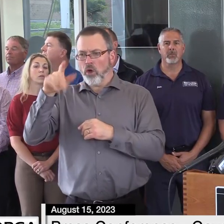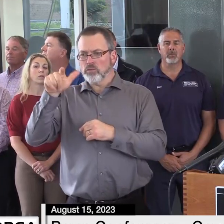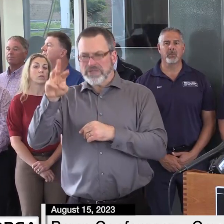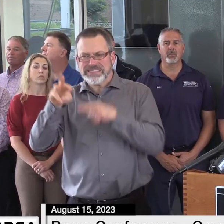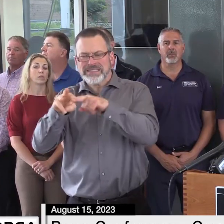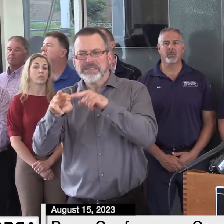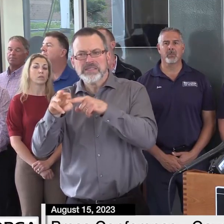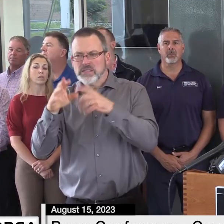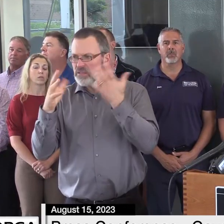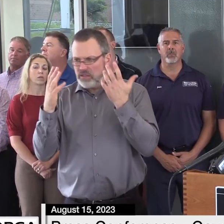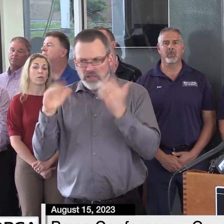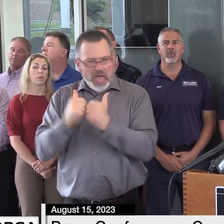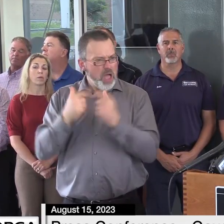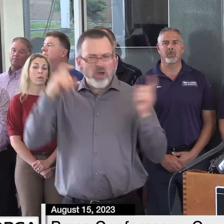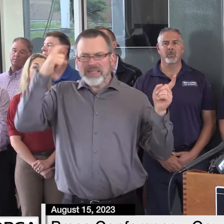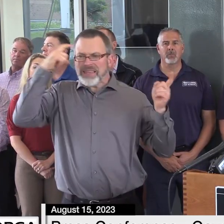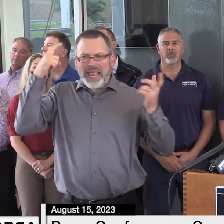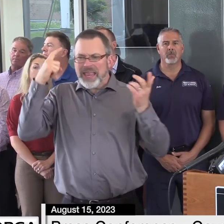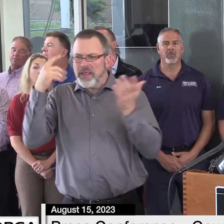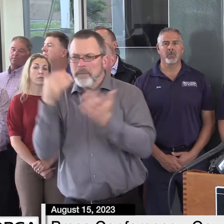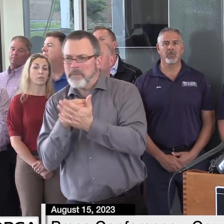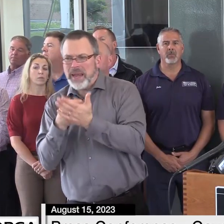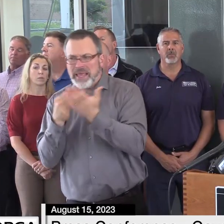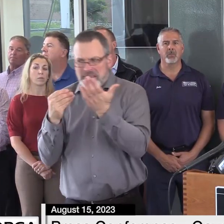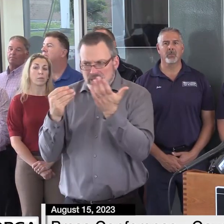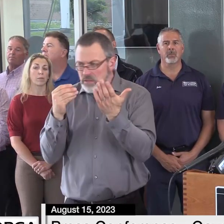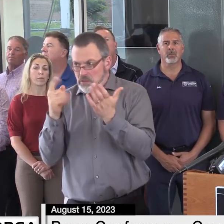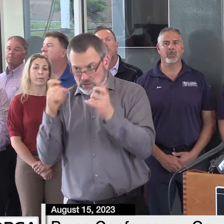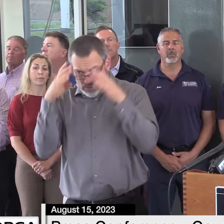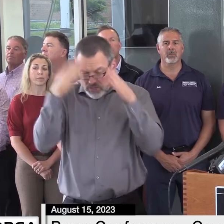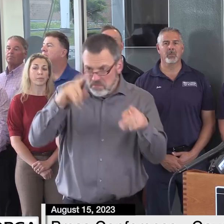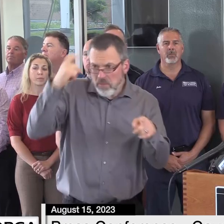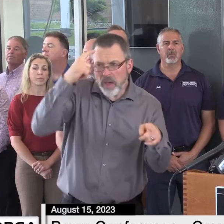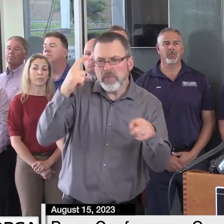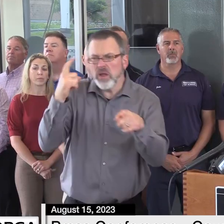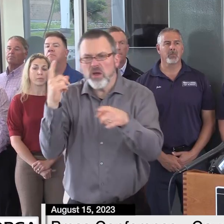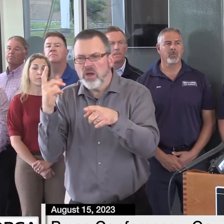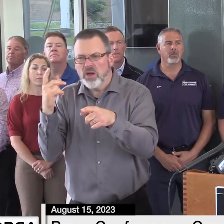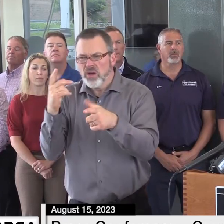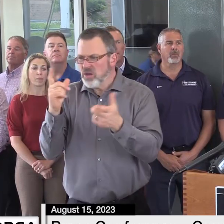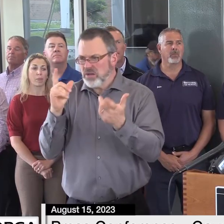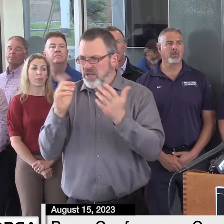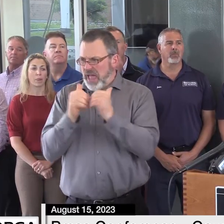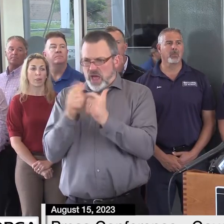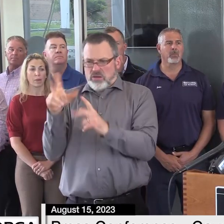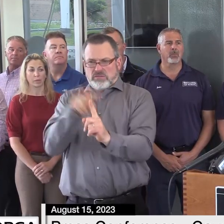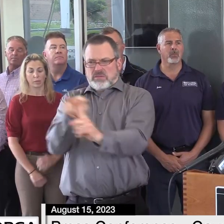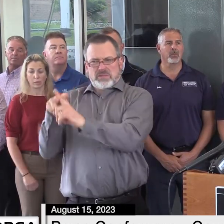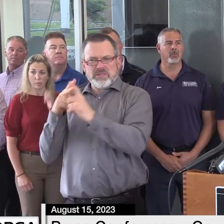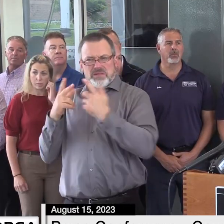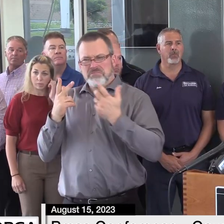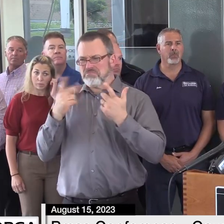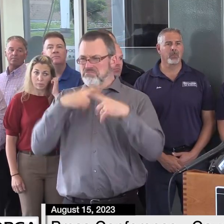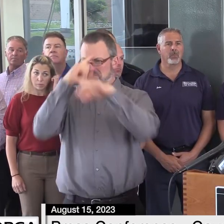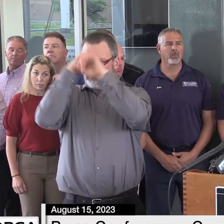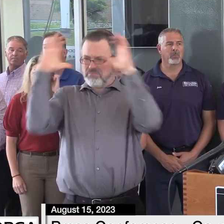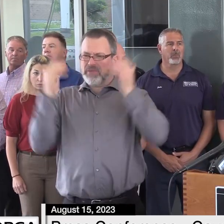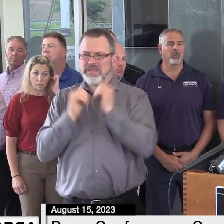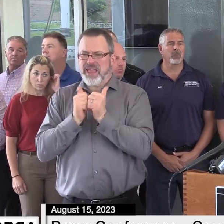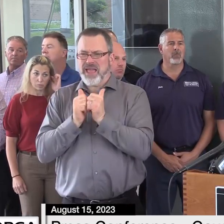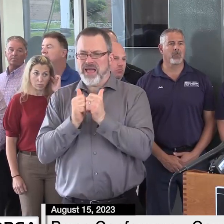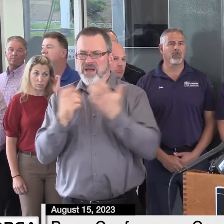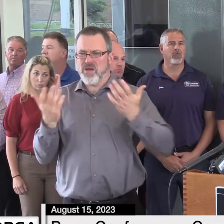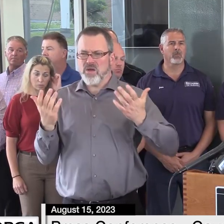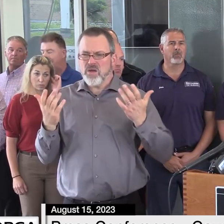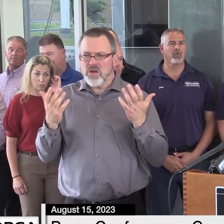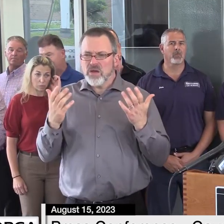equitably? Like Barrie and Montpelier are the classic example of volunteer effort being very disparate. Again, I'm going to let Kate, I think she's going to use